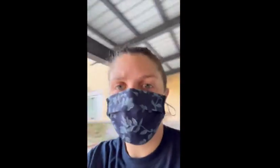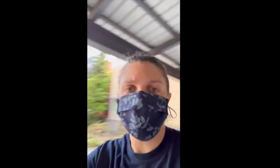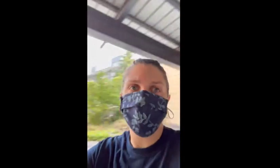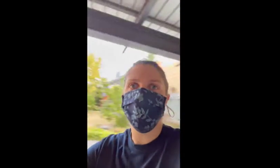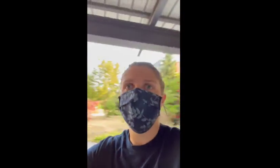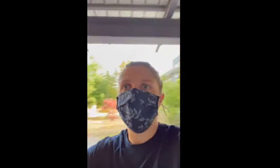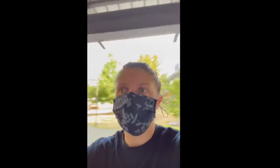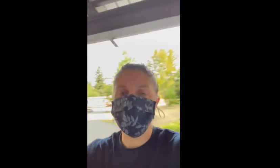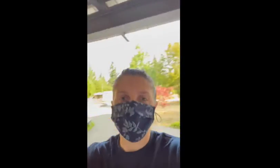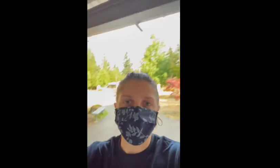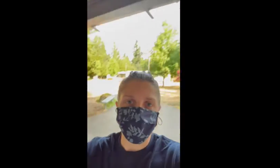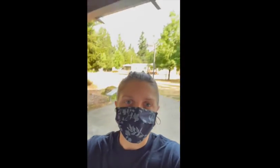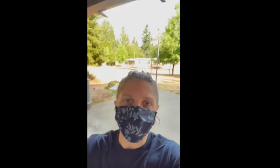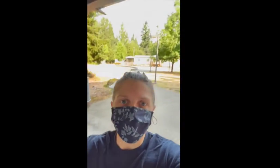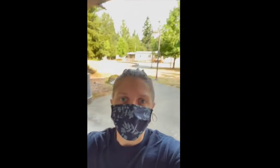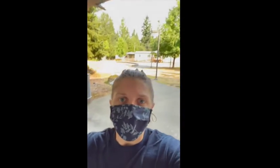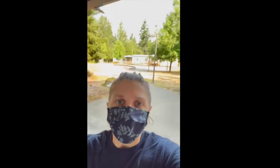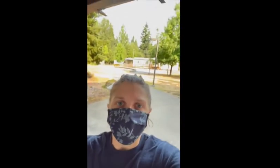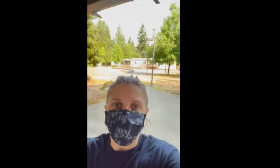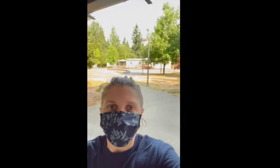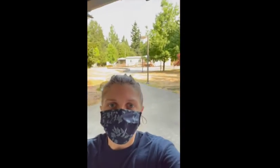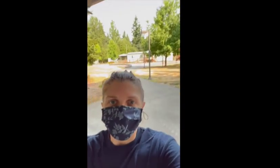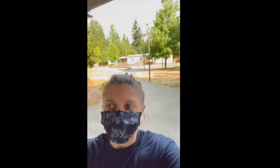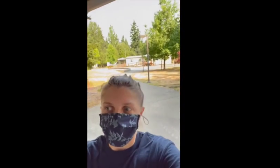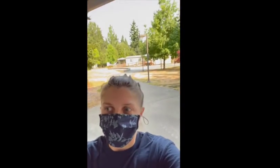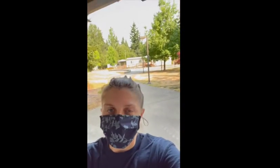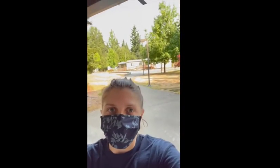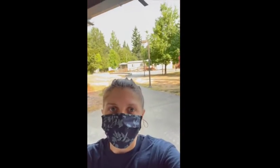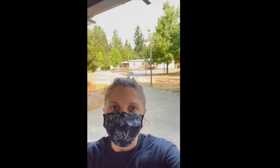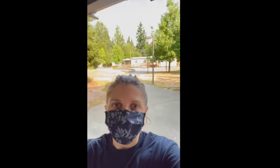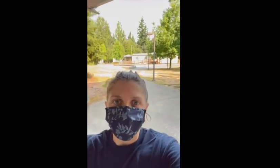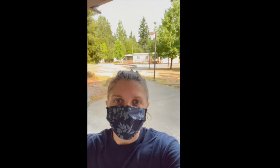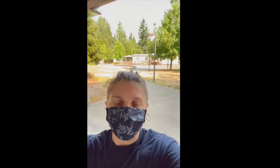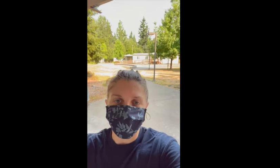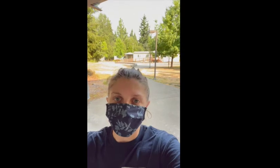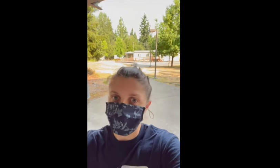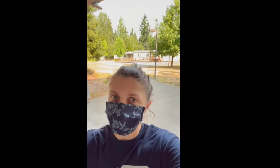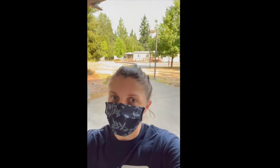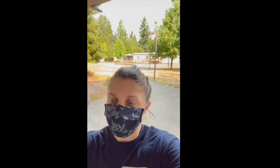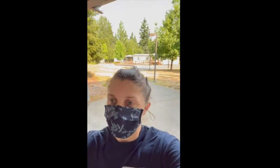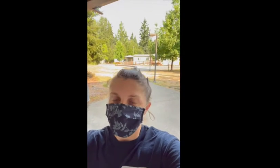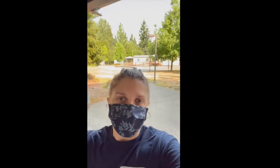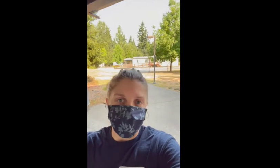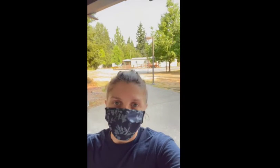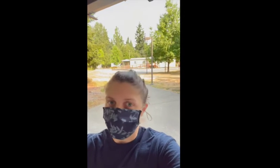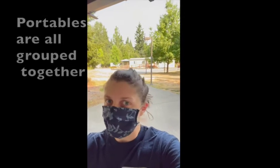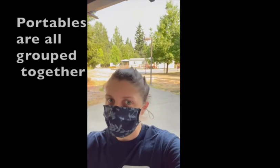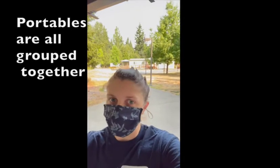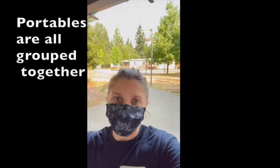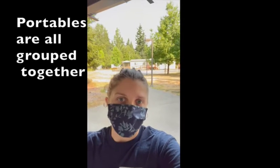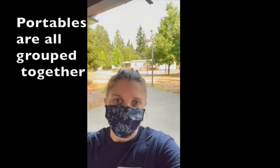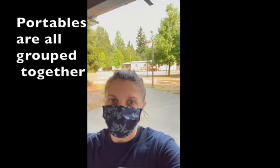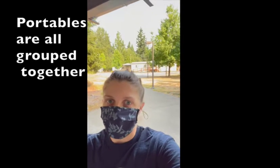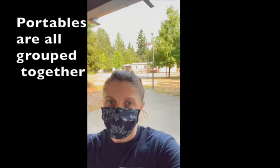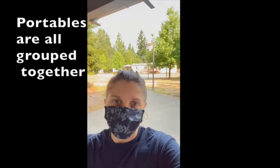just stick my head out. Your portables are out here. They are labeled A or B, like 4A,